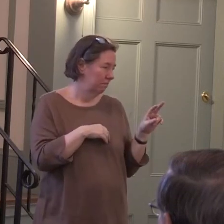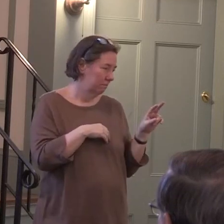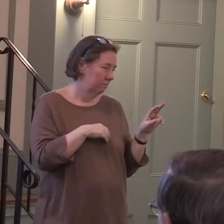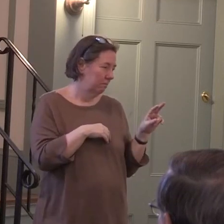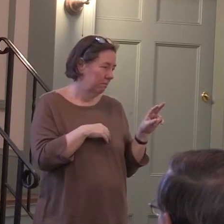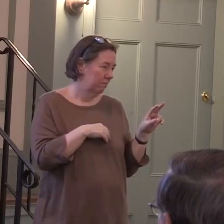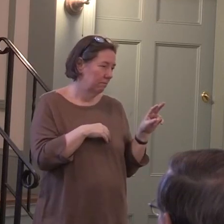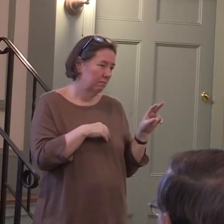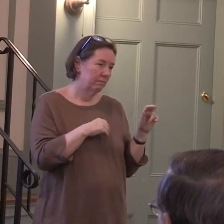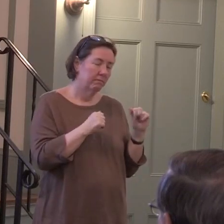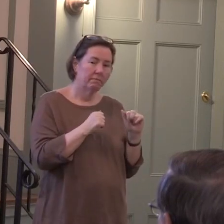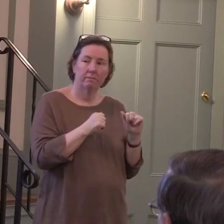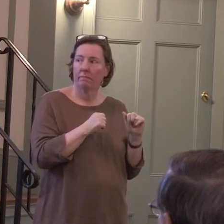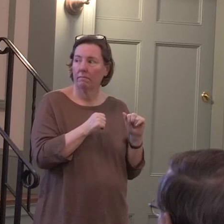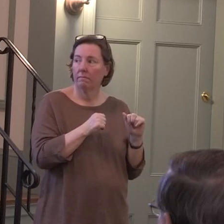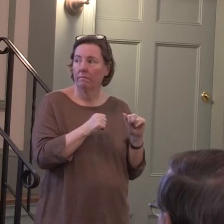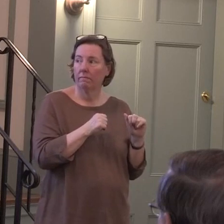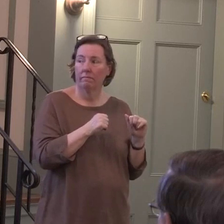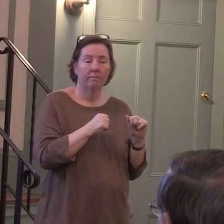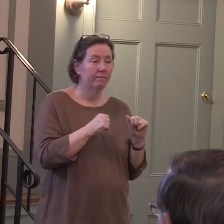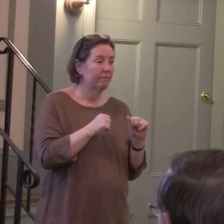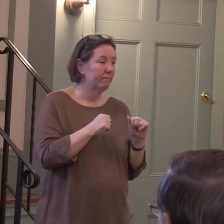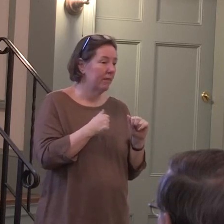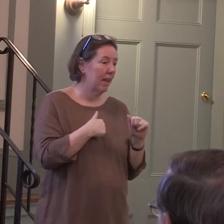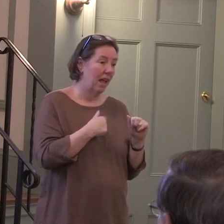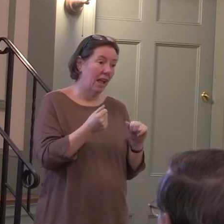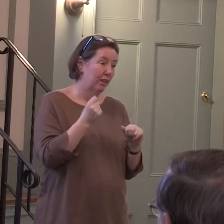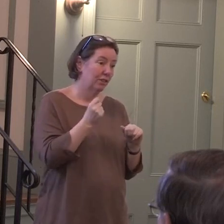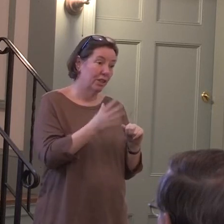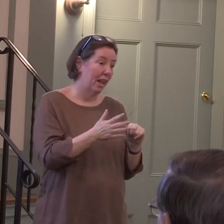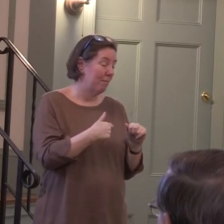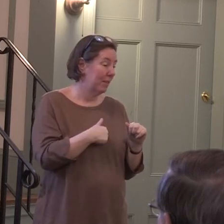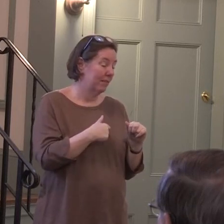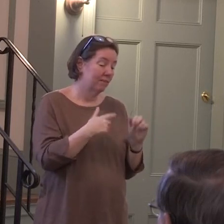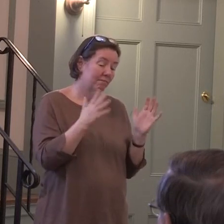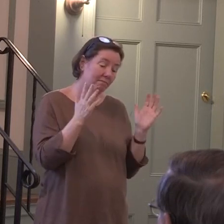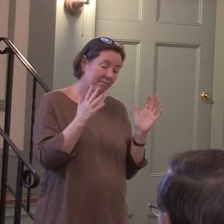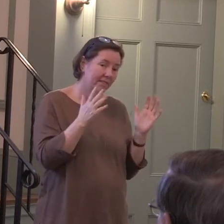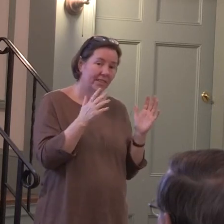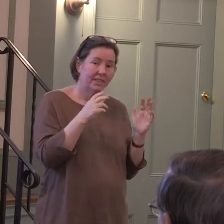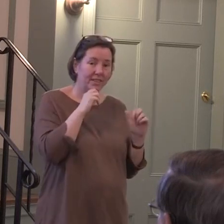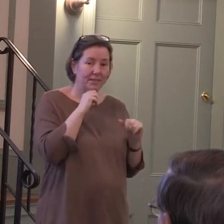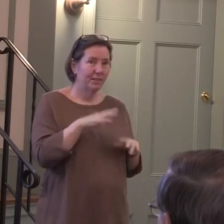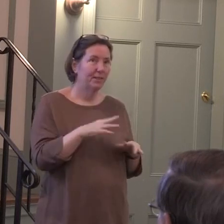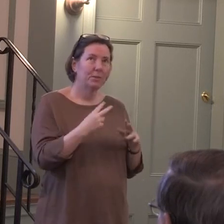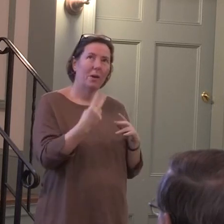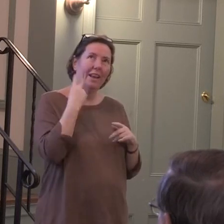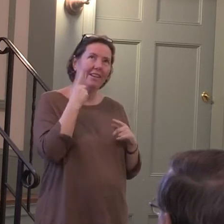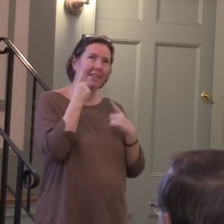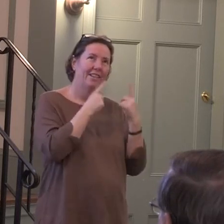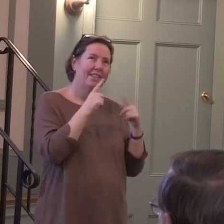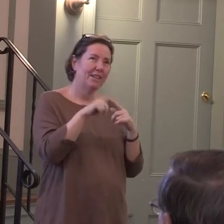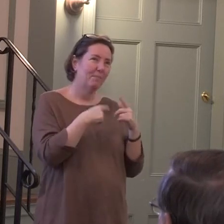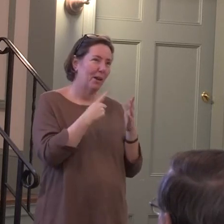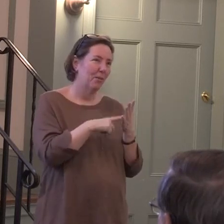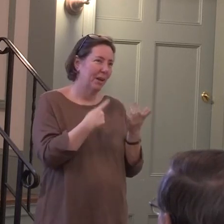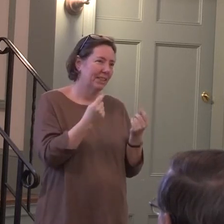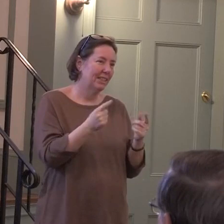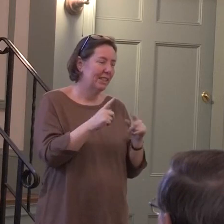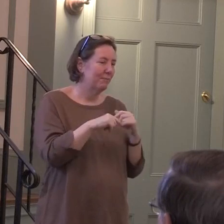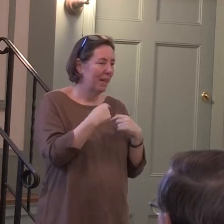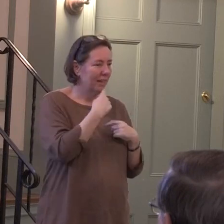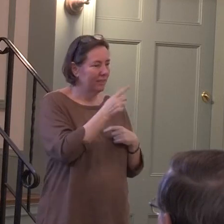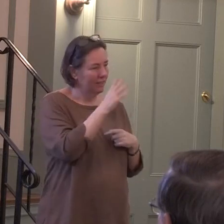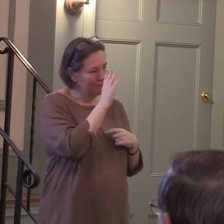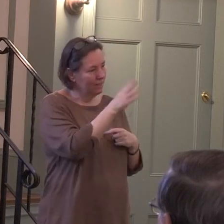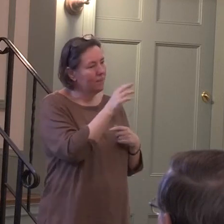And I took a big gamble. I think I'm still sweating when I think about it. I said to